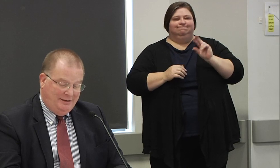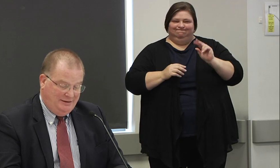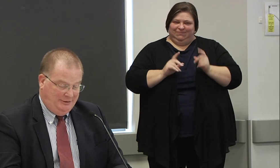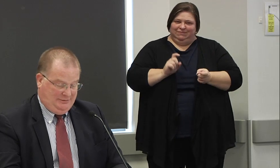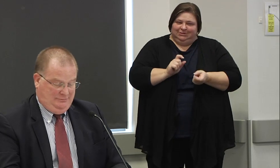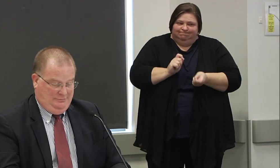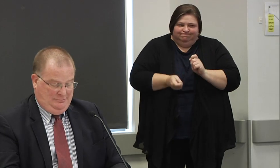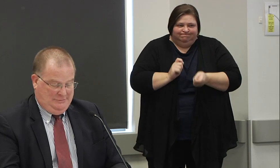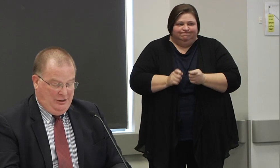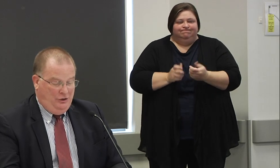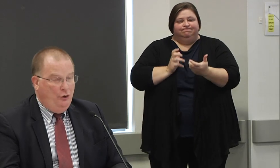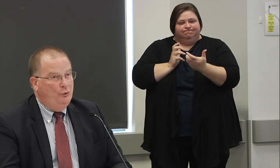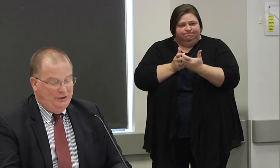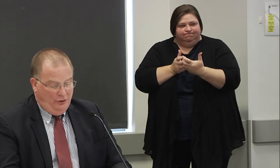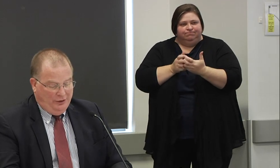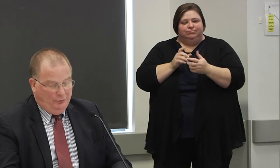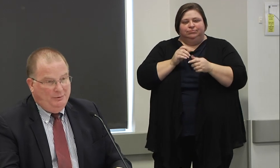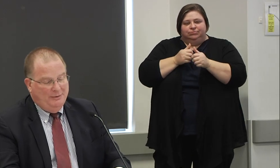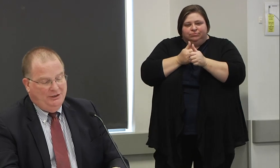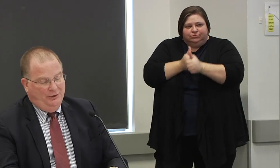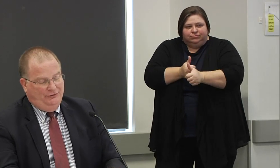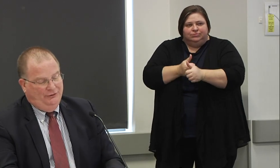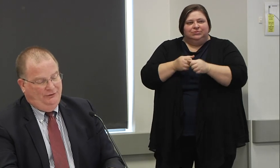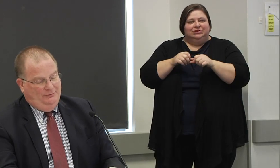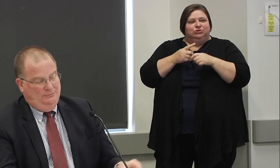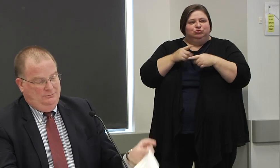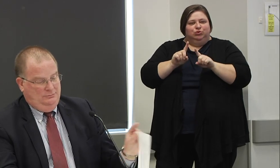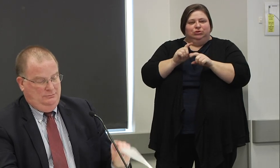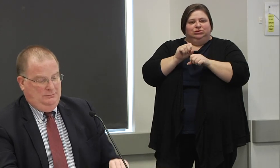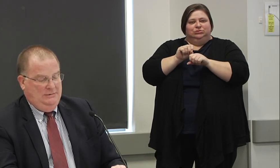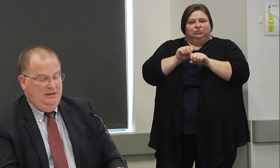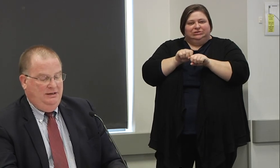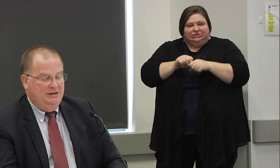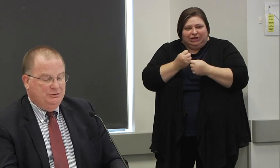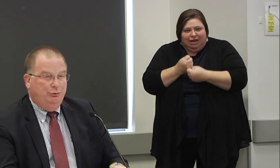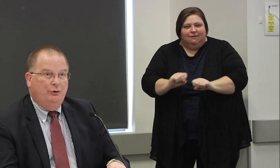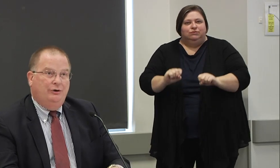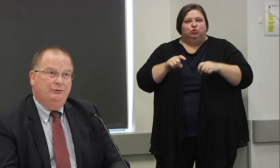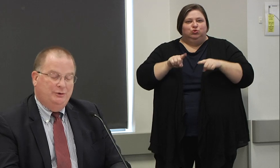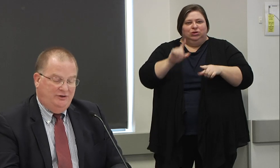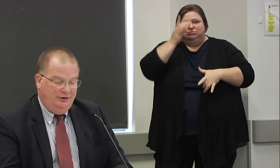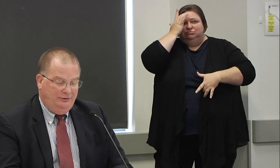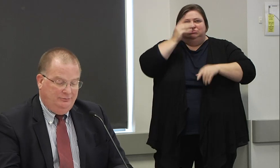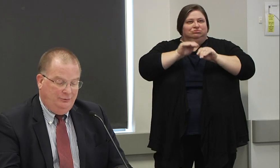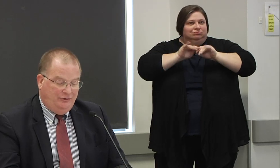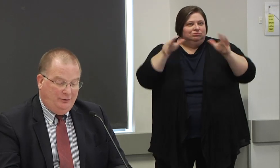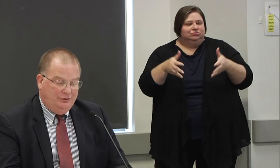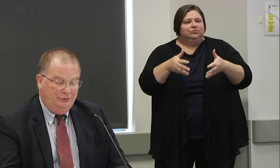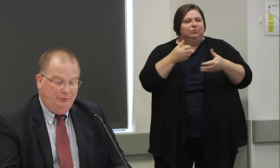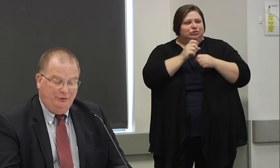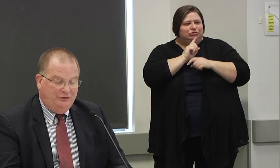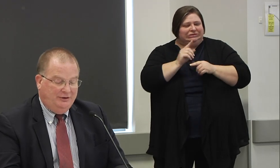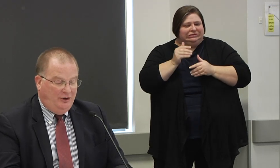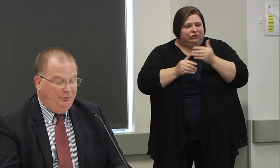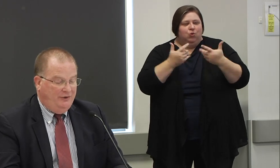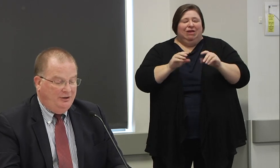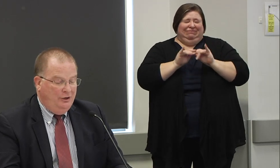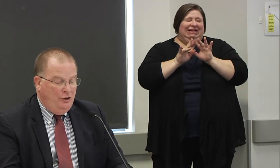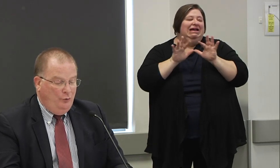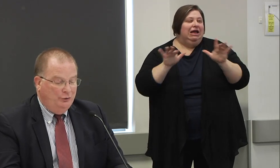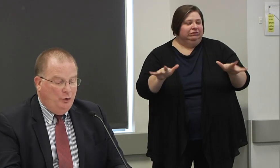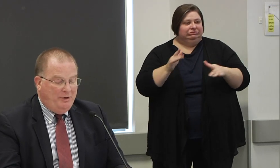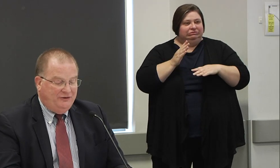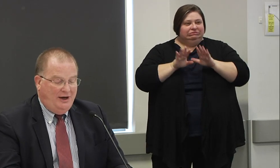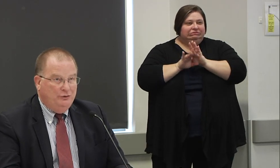pandemic. We know there will be many questions. Each employer, retailer, restaurant owner, personal care provider will